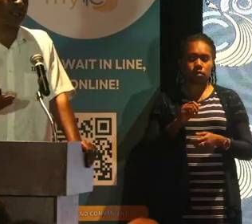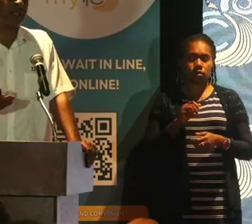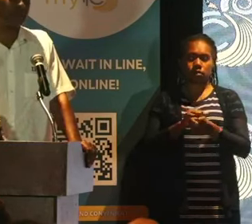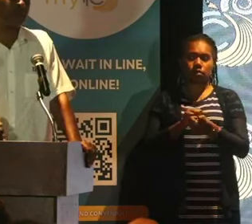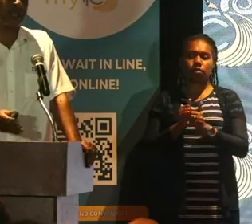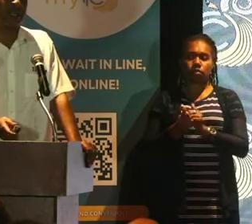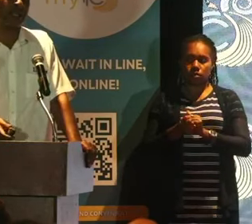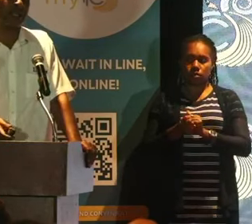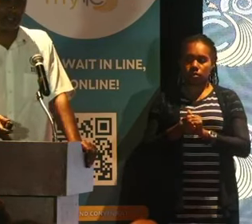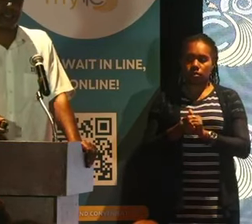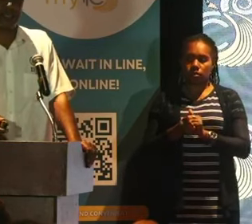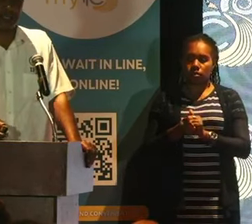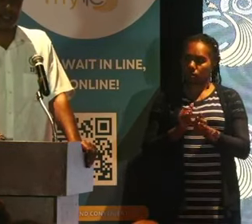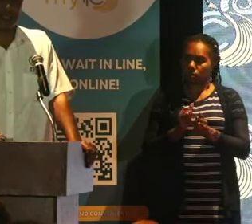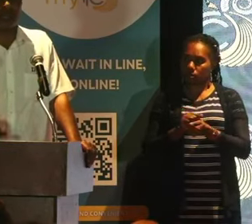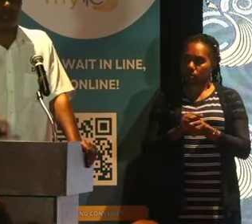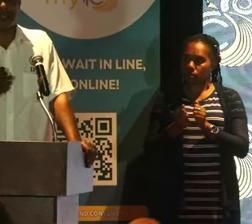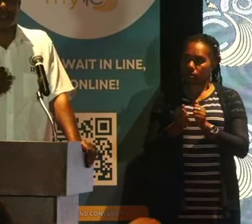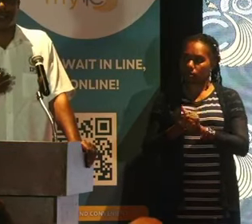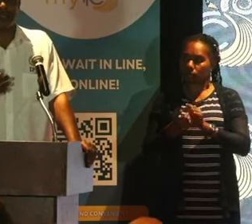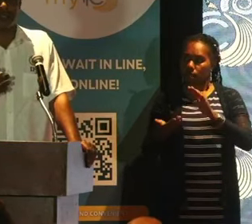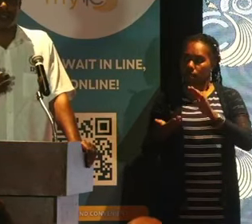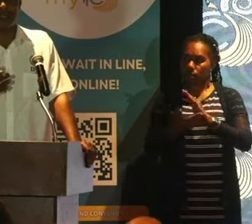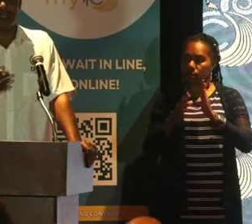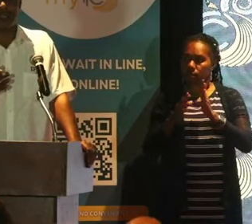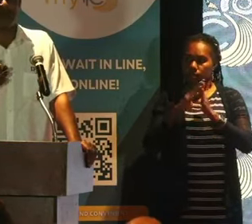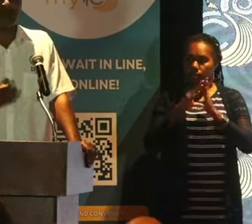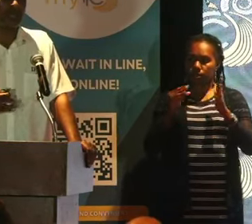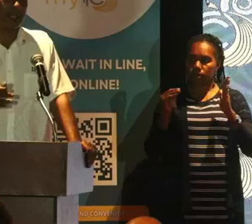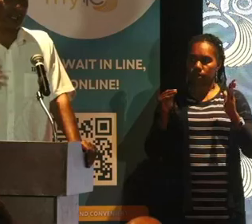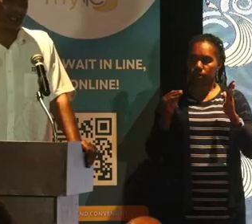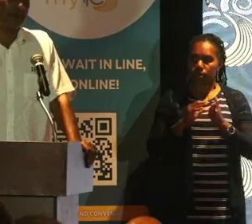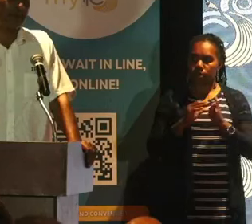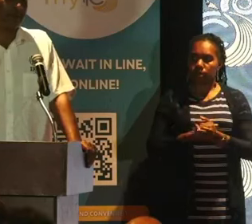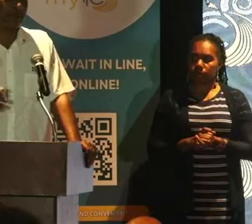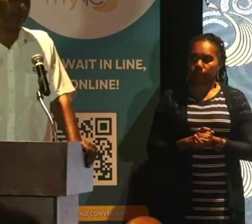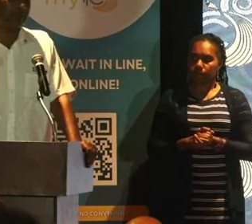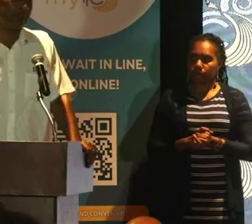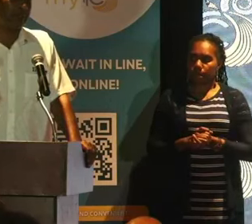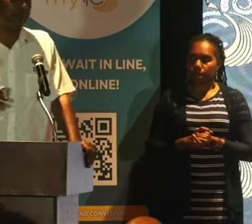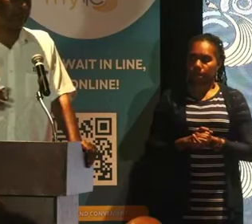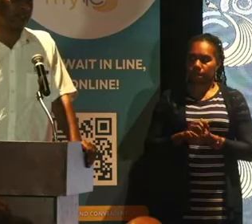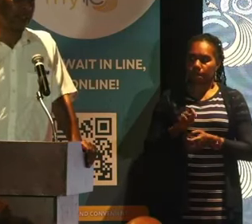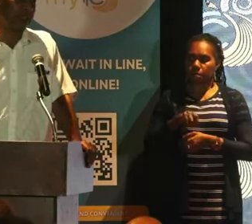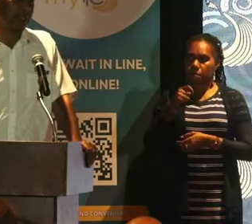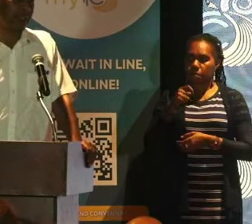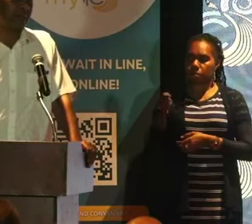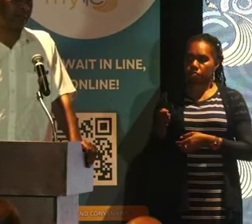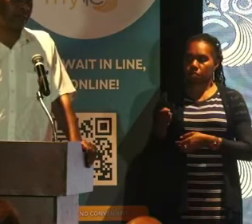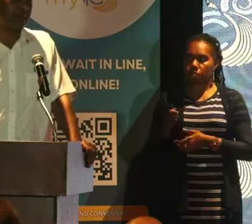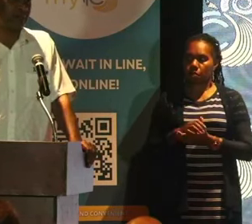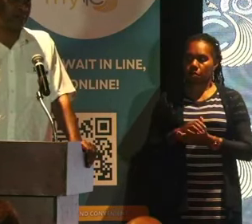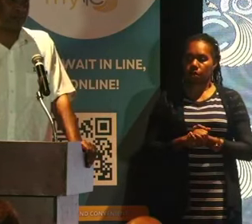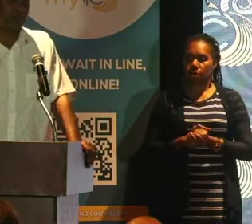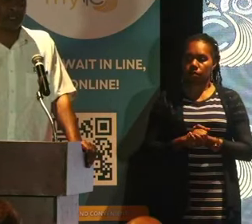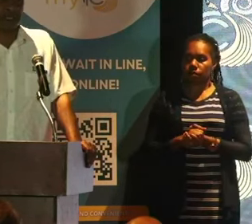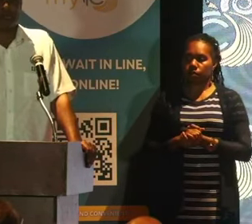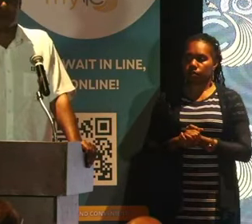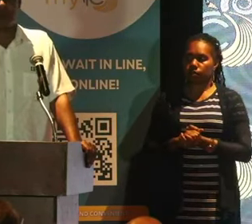owned and controlled by a citizen, then it will be I will have to refer that matter to the labor department